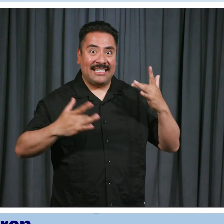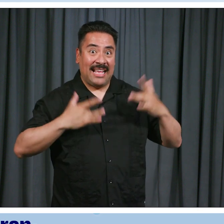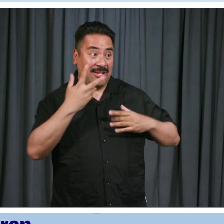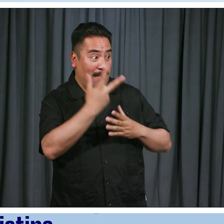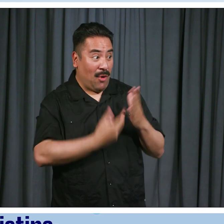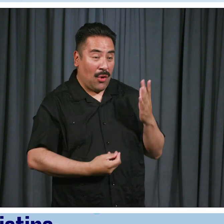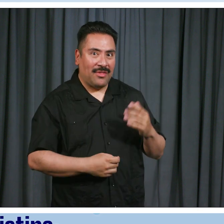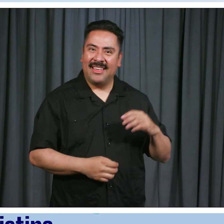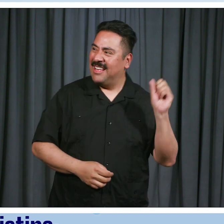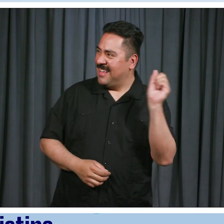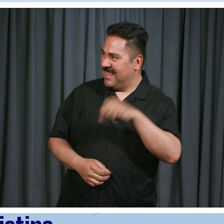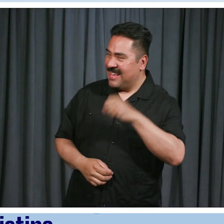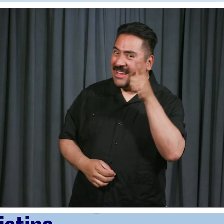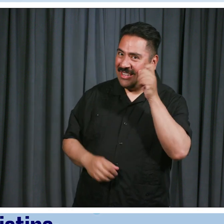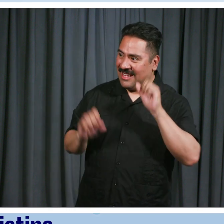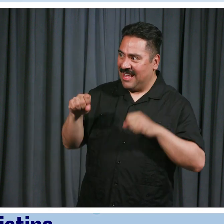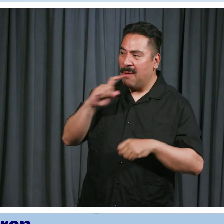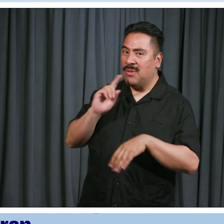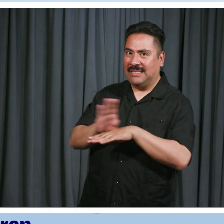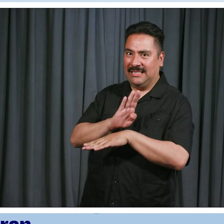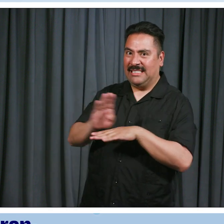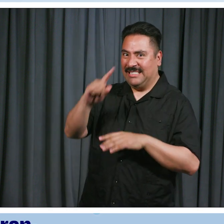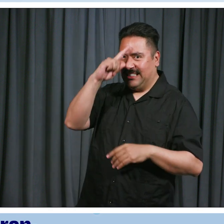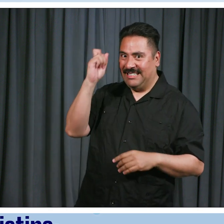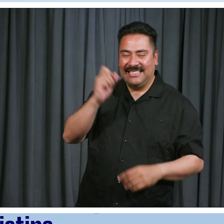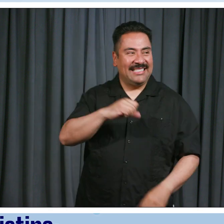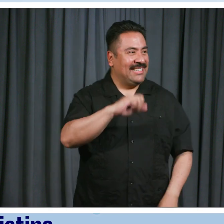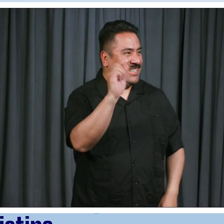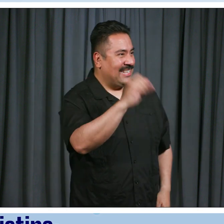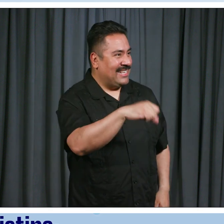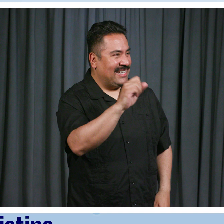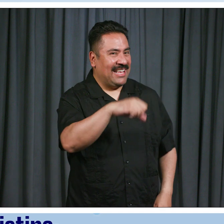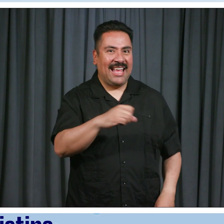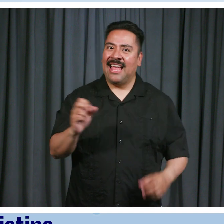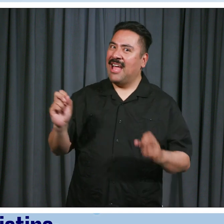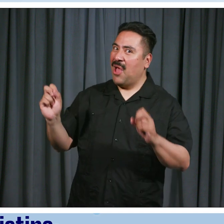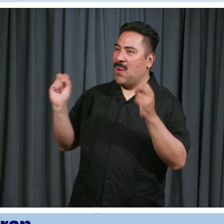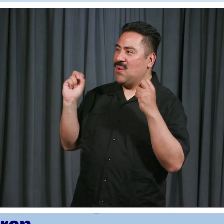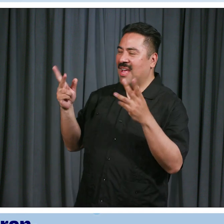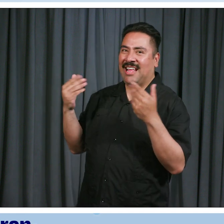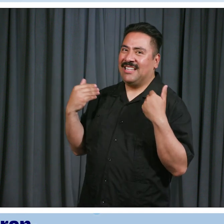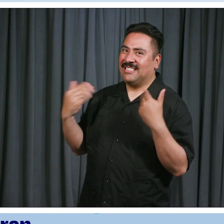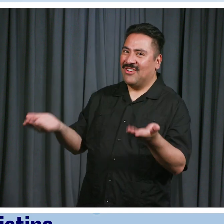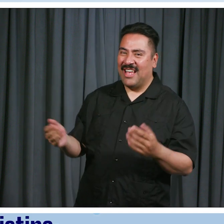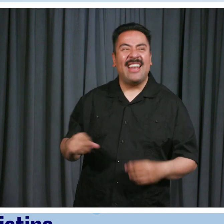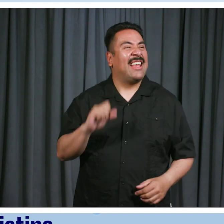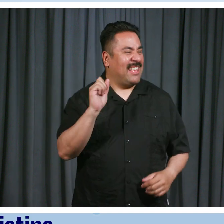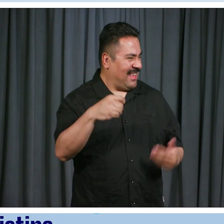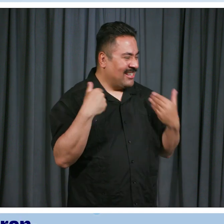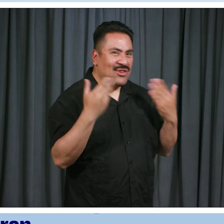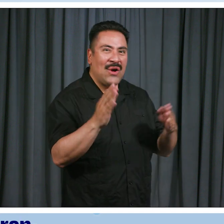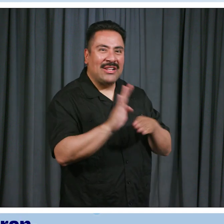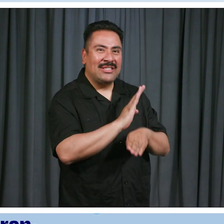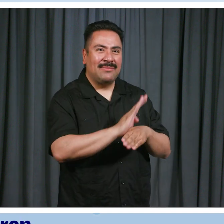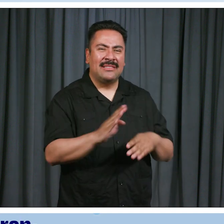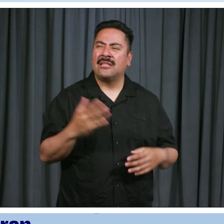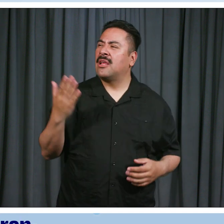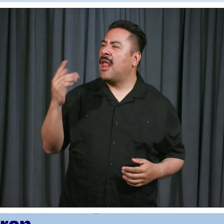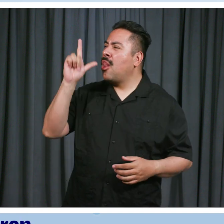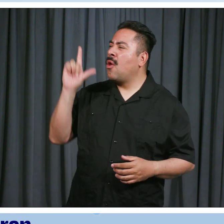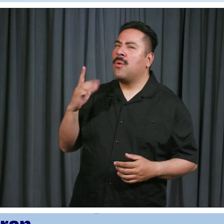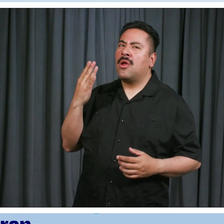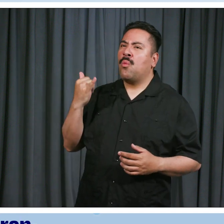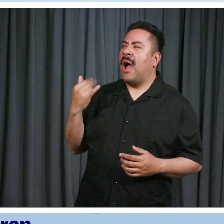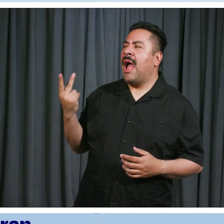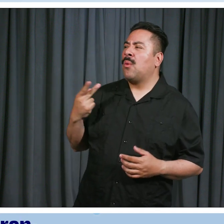of those. Yeah, it's going to be a busy summer. It is. All right, let's get down to it. Let's Why get down are we to here business. Today, Lauren? Okay,